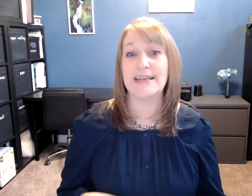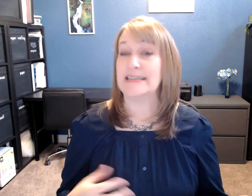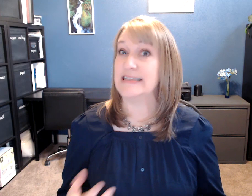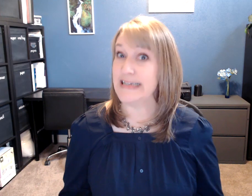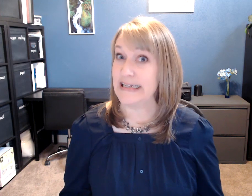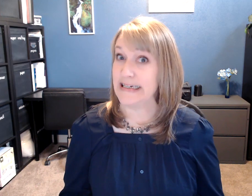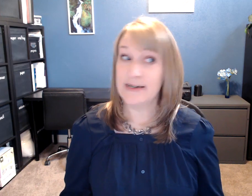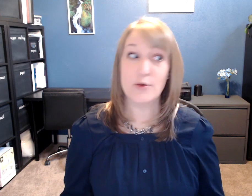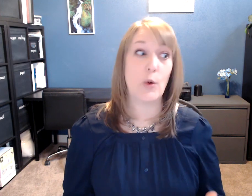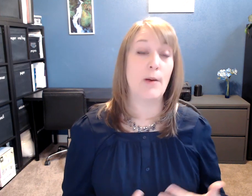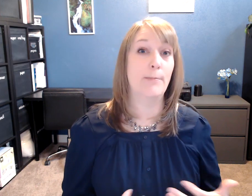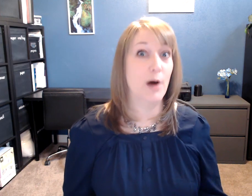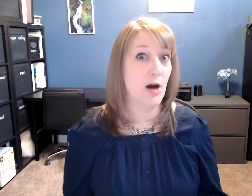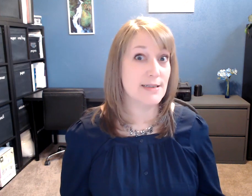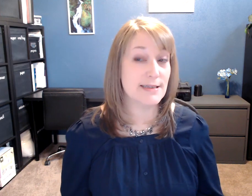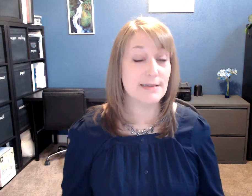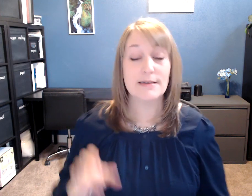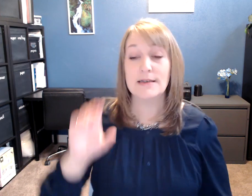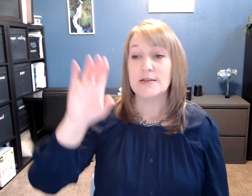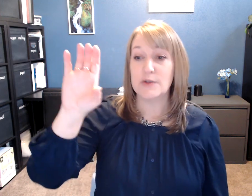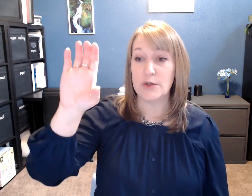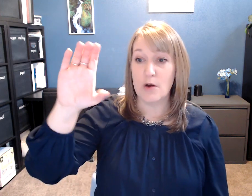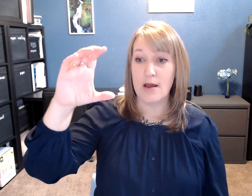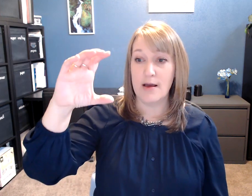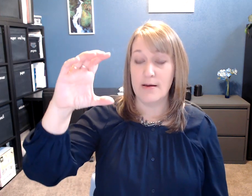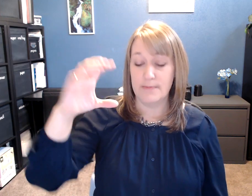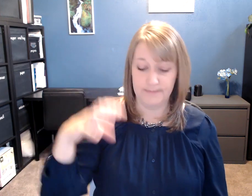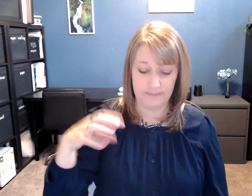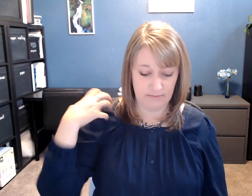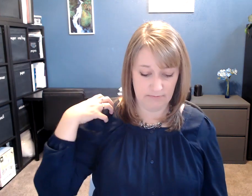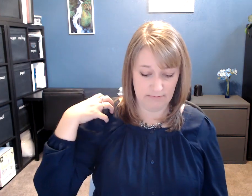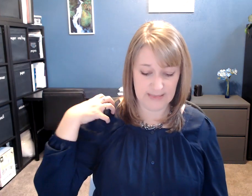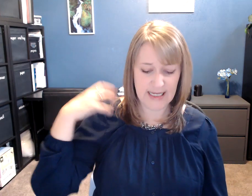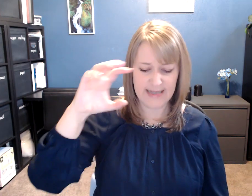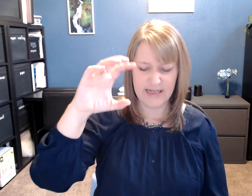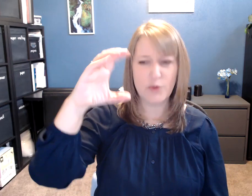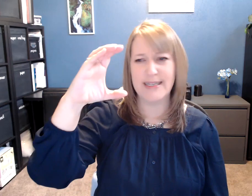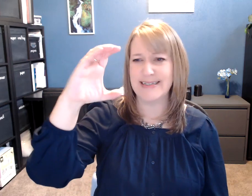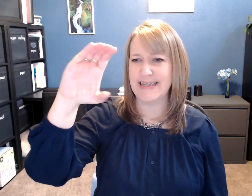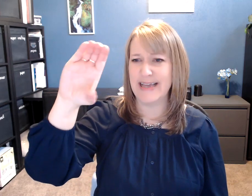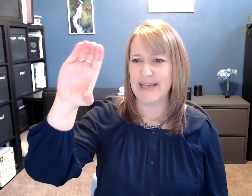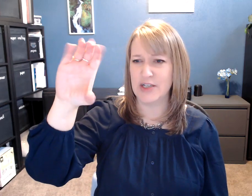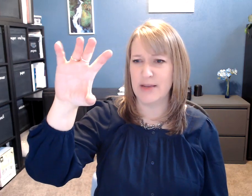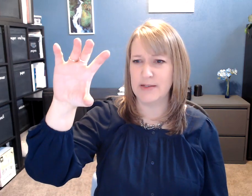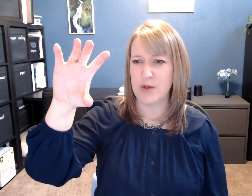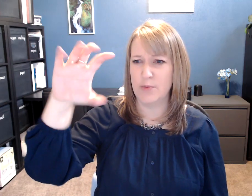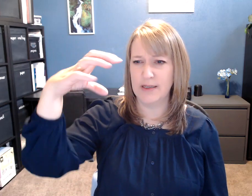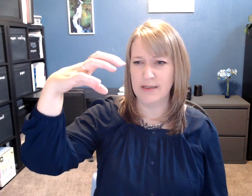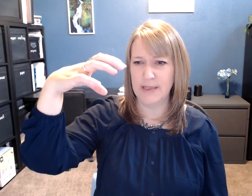a dean or a boss. So you want, yeah, it's not really a C hand shape. It's open a little bit